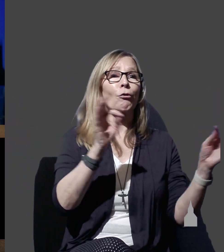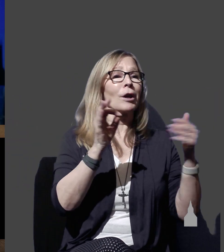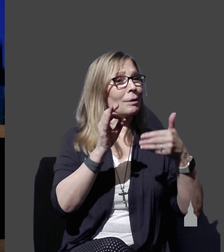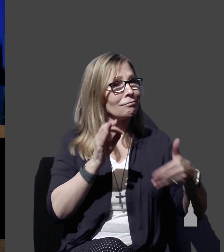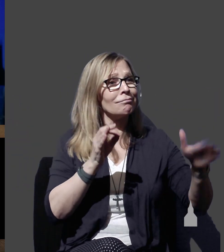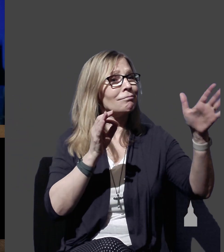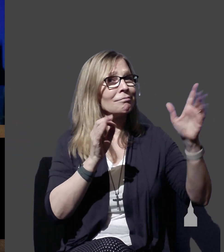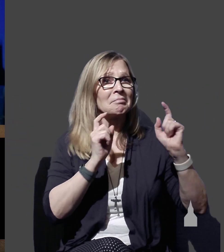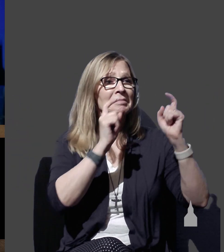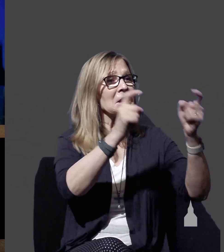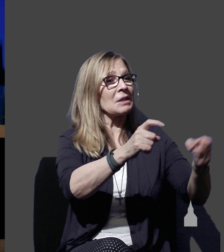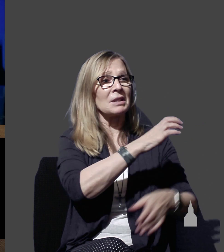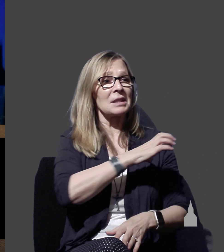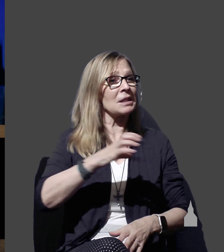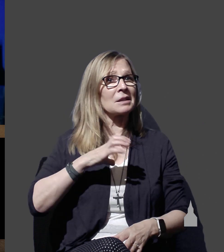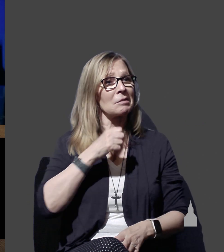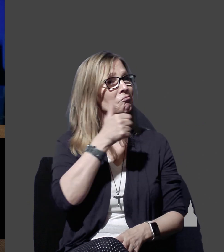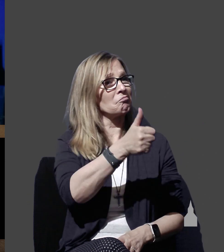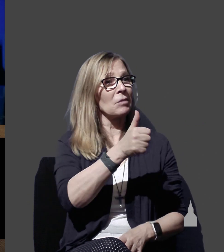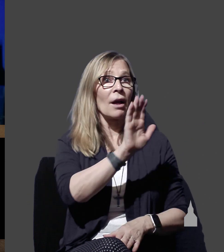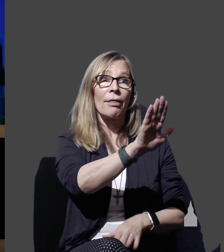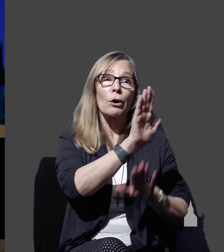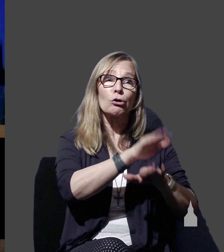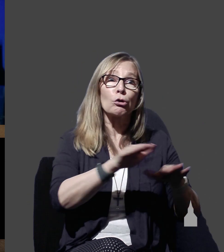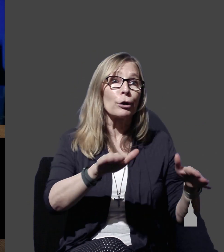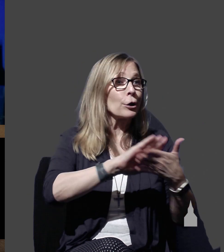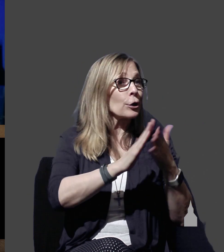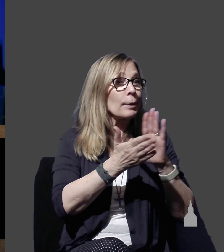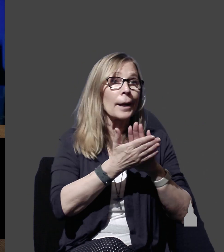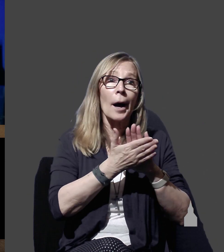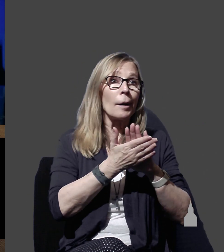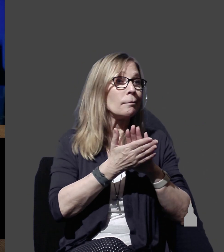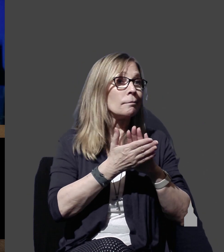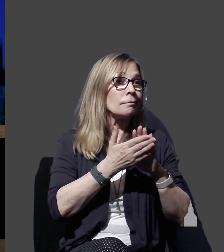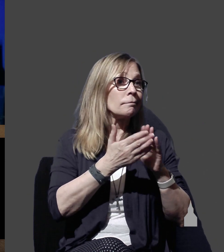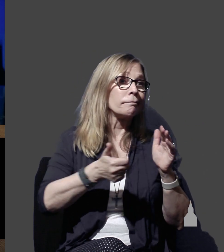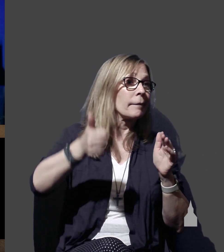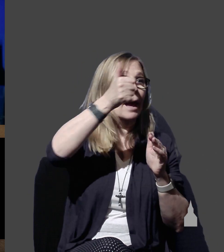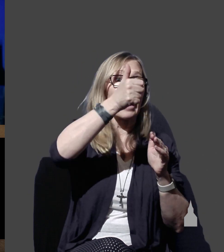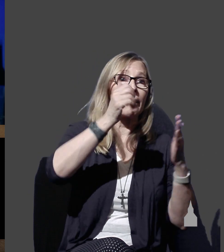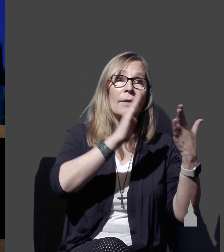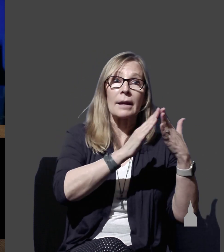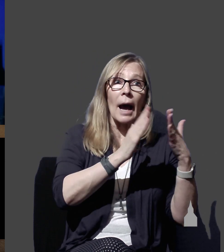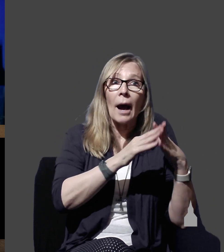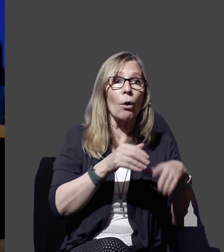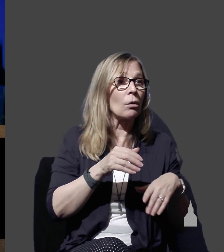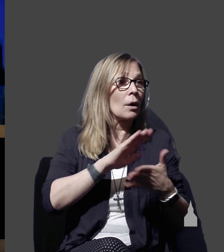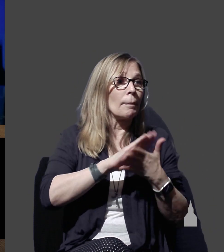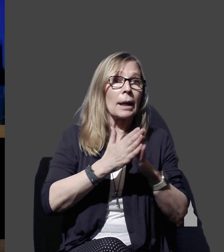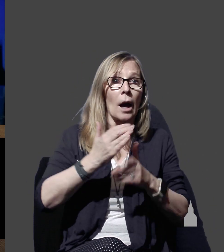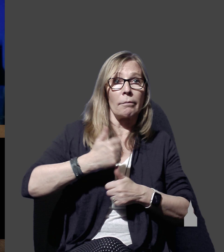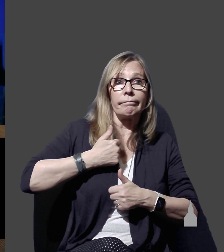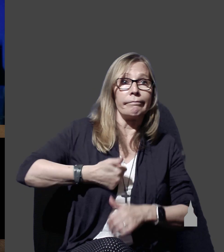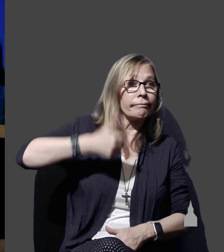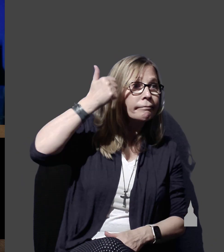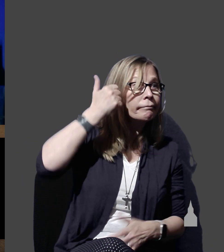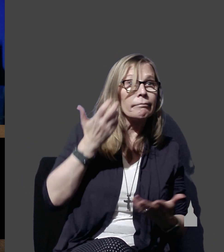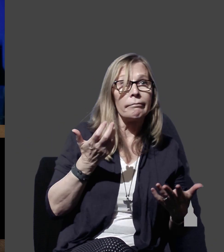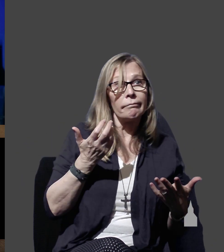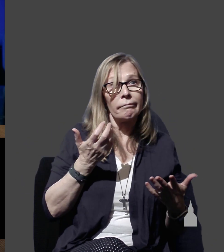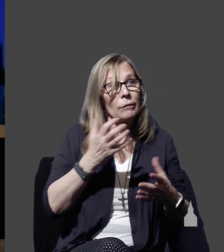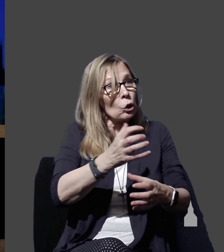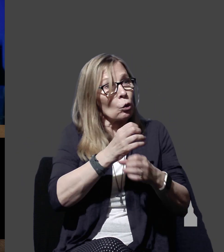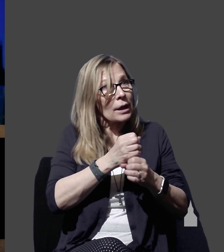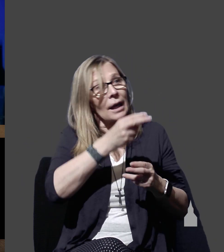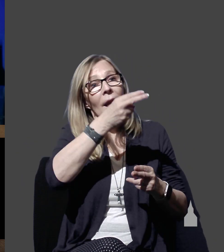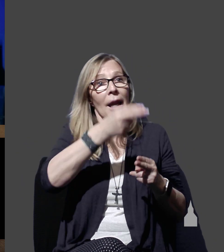Roman citizenship. Their children could be town councilors, and their grandchildren could be knights. Freed slaves retained the names and of